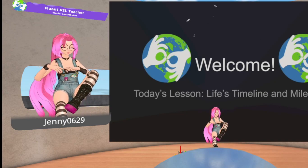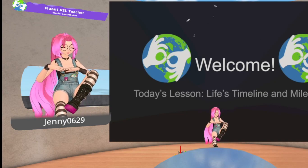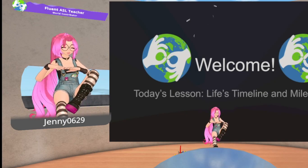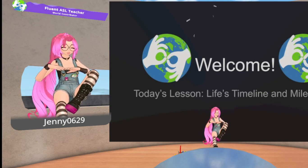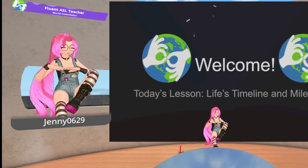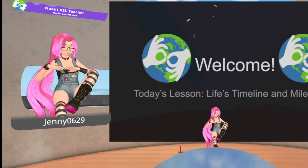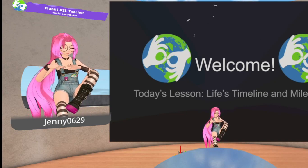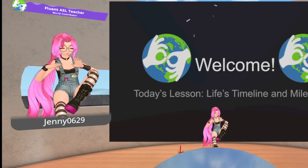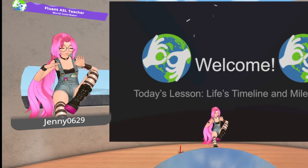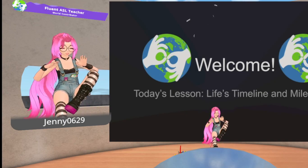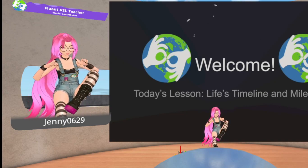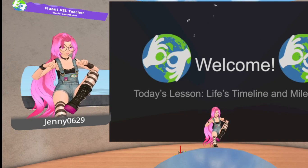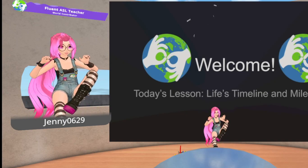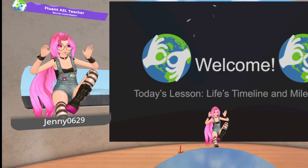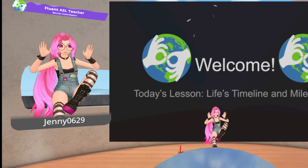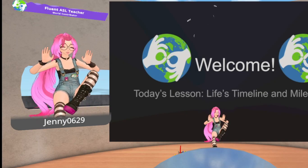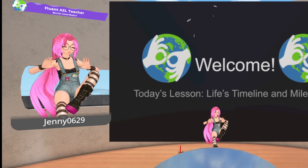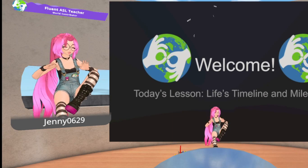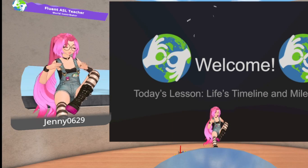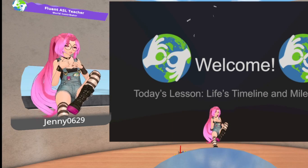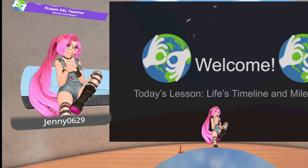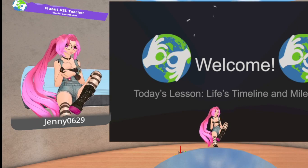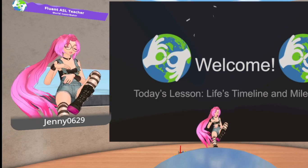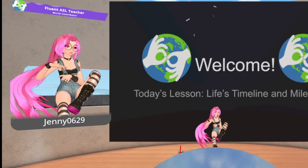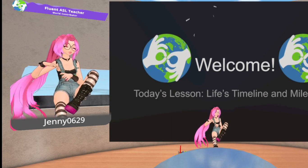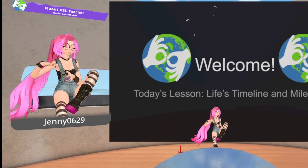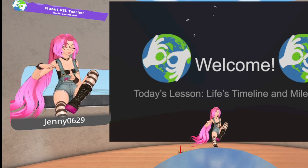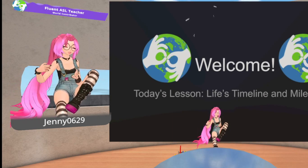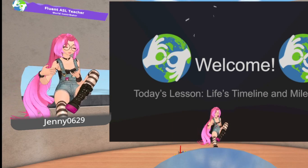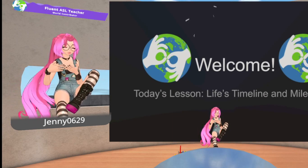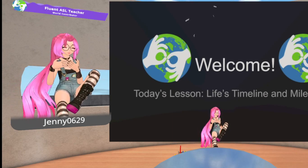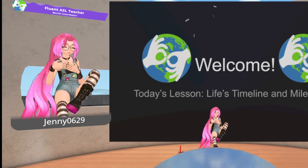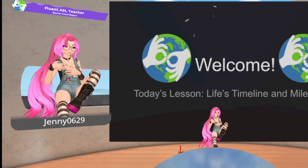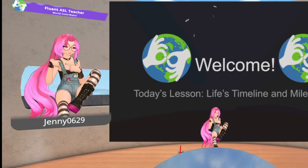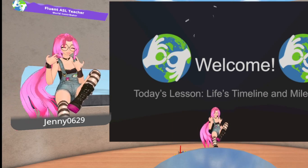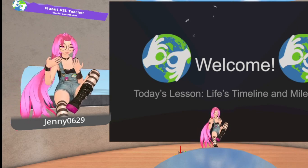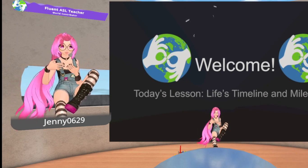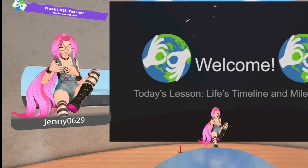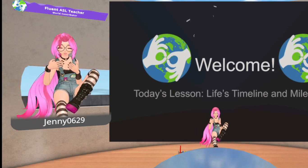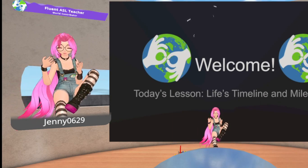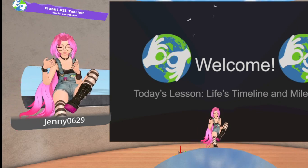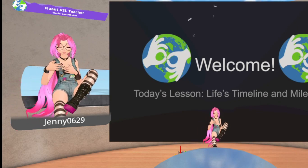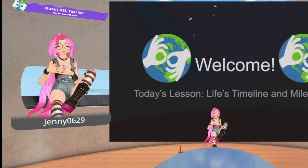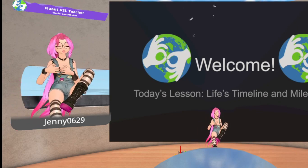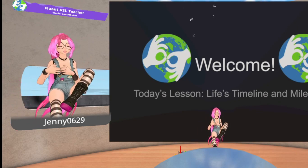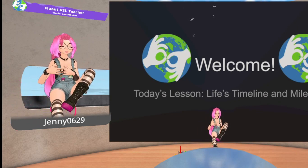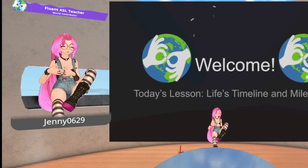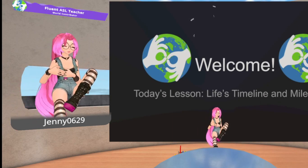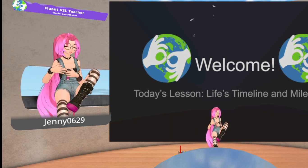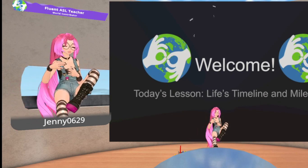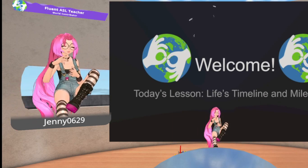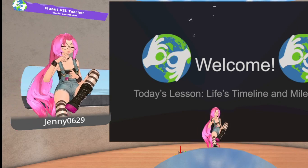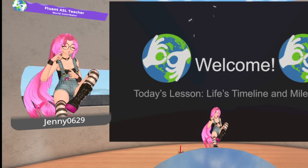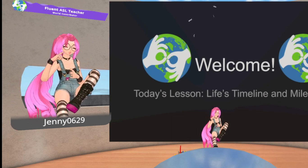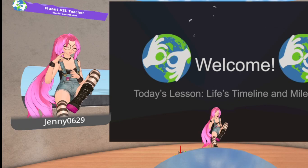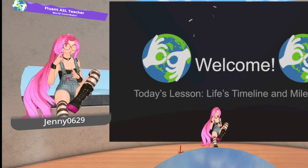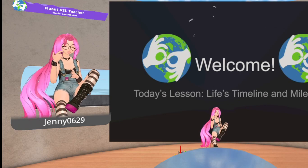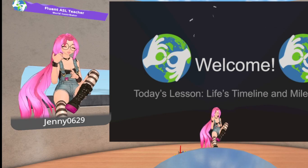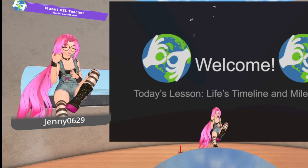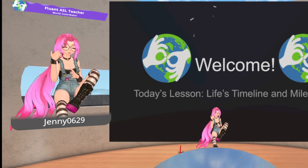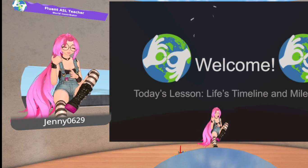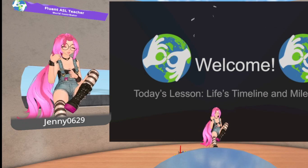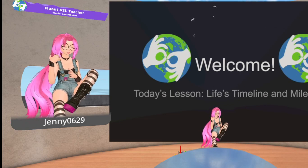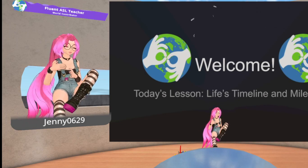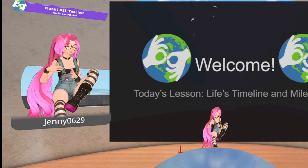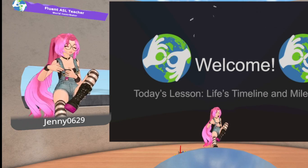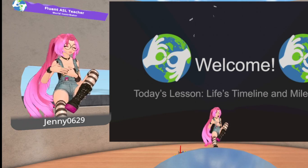too. But it's wonderful. I love it. I try and apply that to my life as much as I can, especially hanging out with